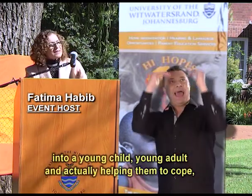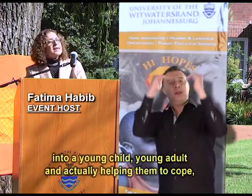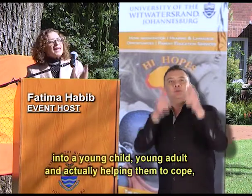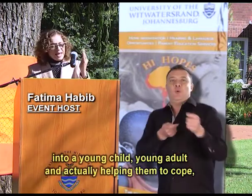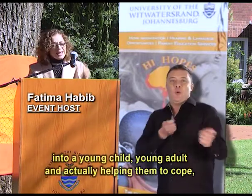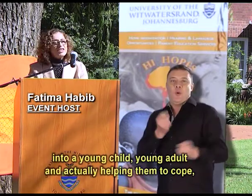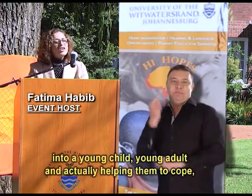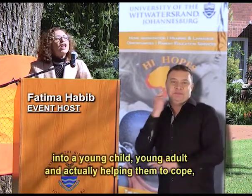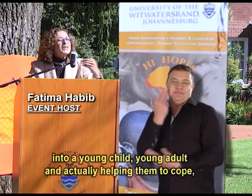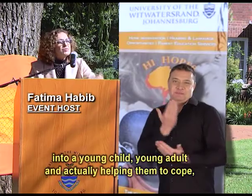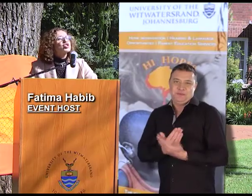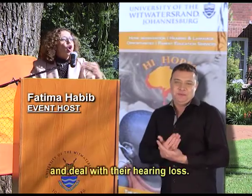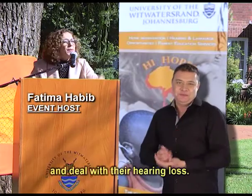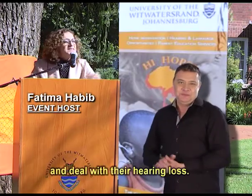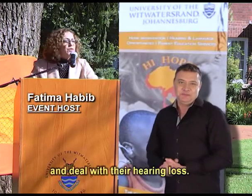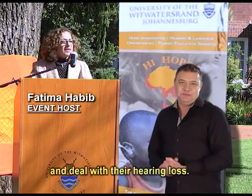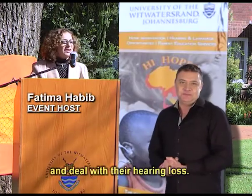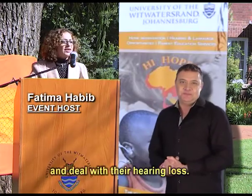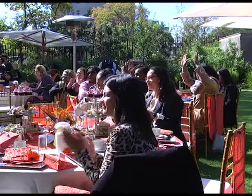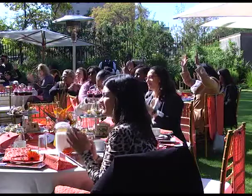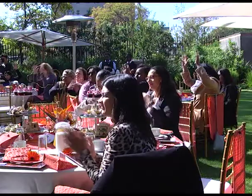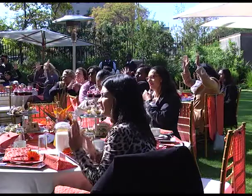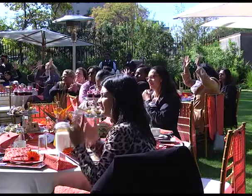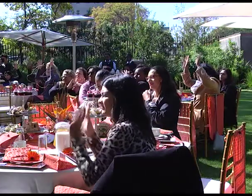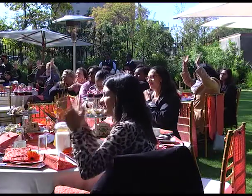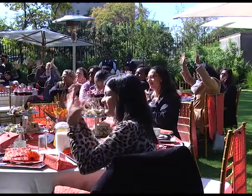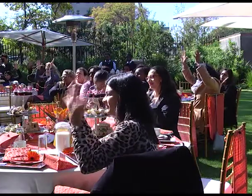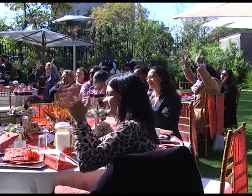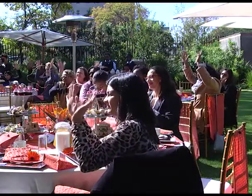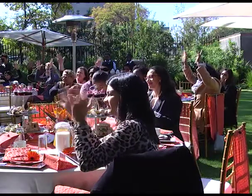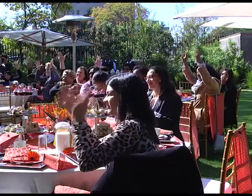young adult, and actually helping them to cope and deal with the hearing loss.